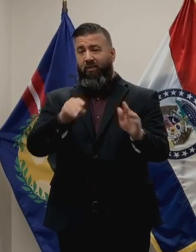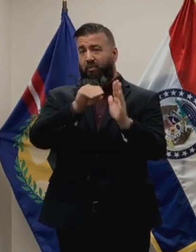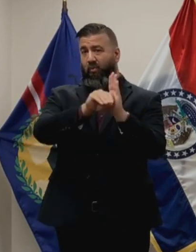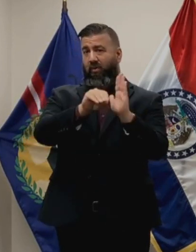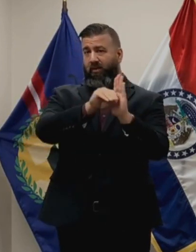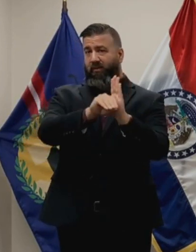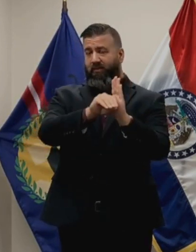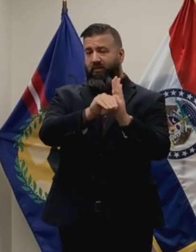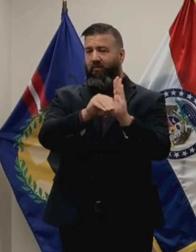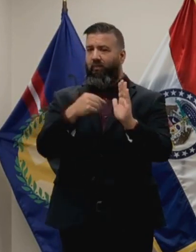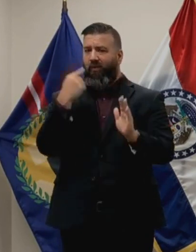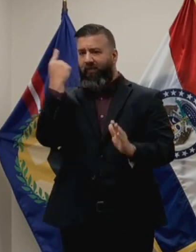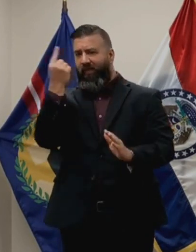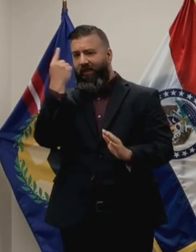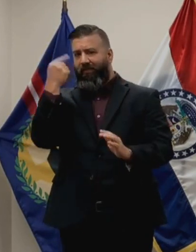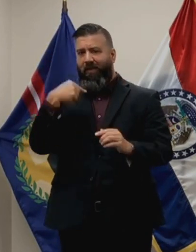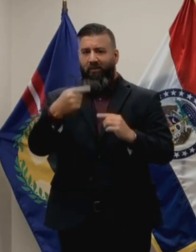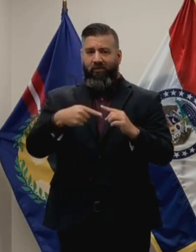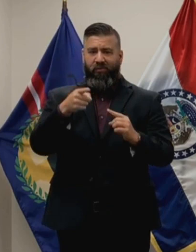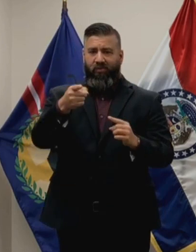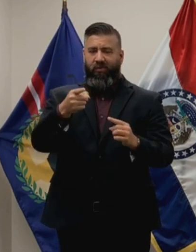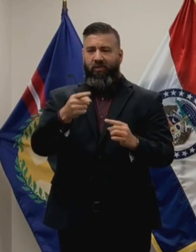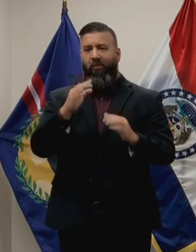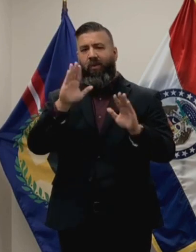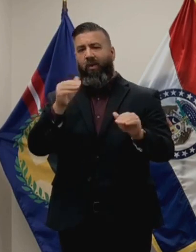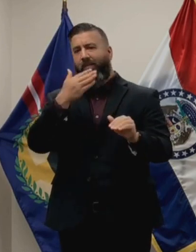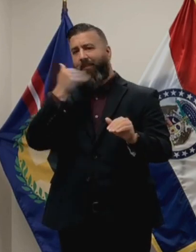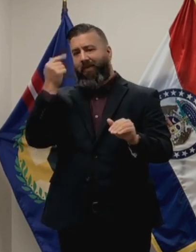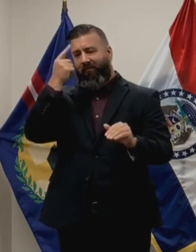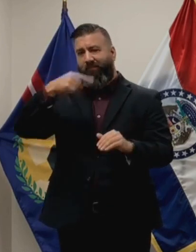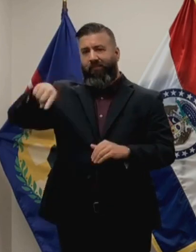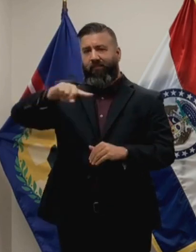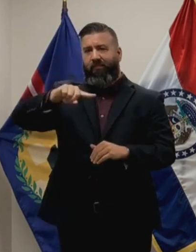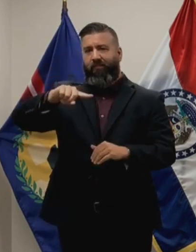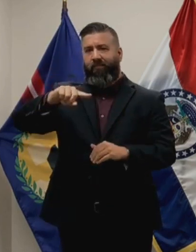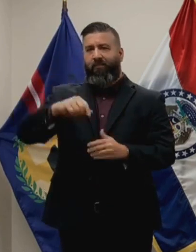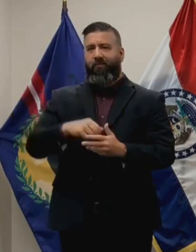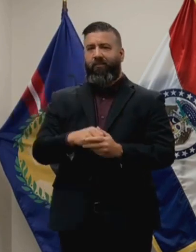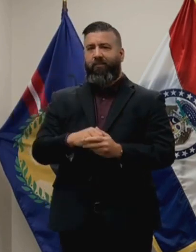best. And please know this: if you can get here, we will help you.